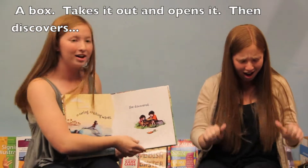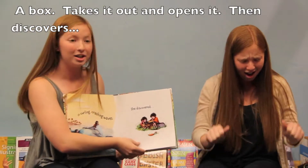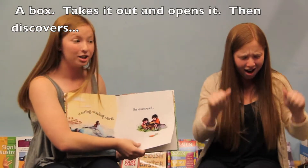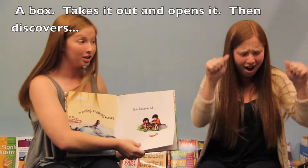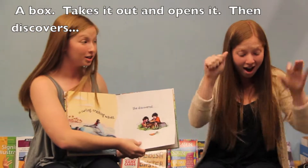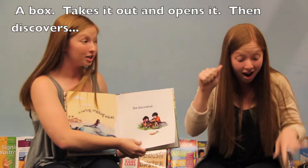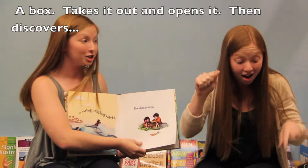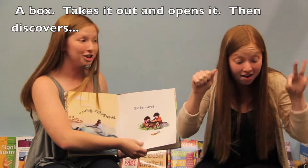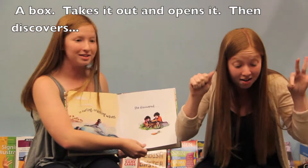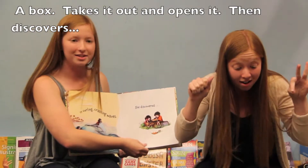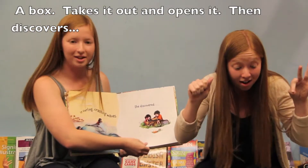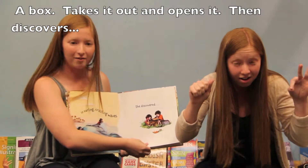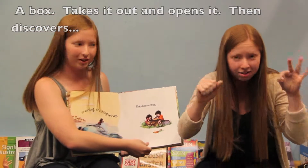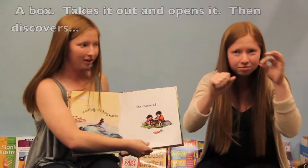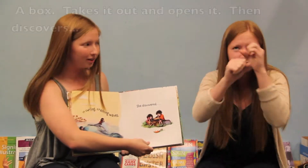She discovered.